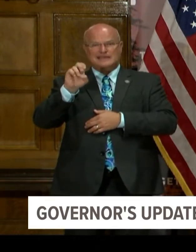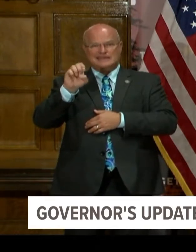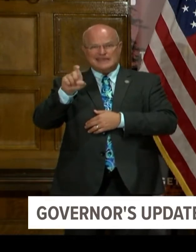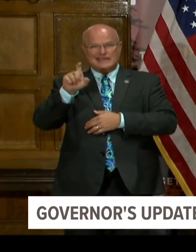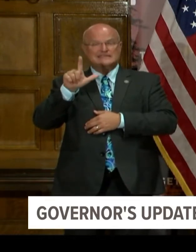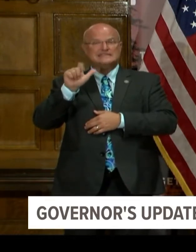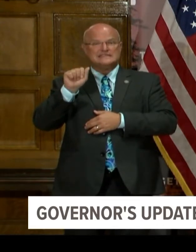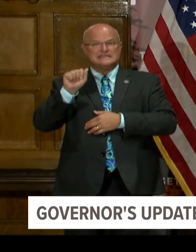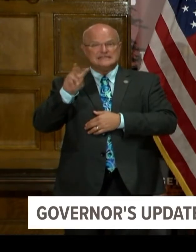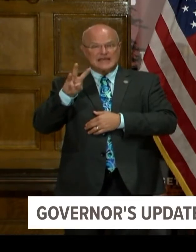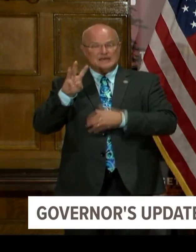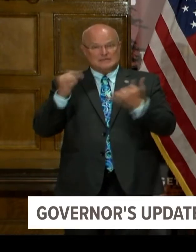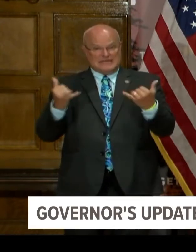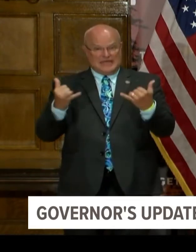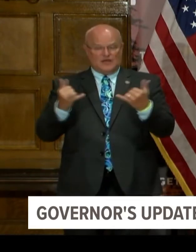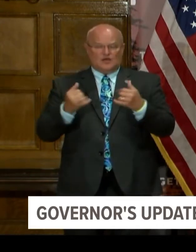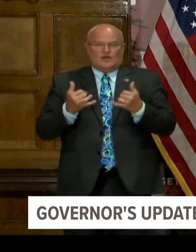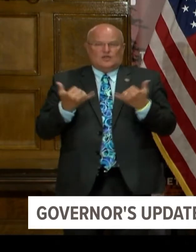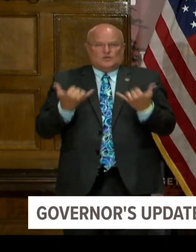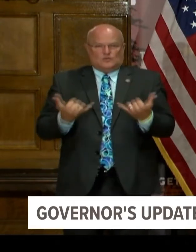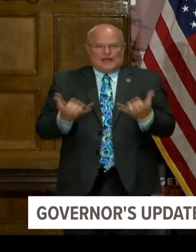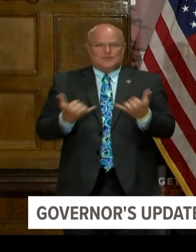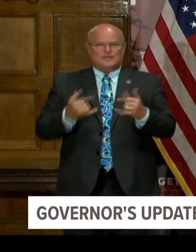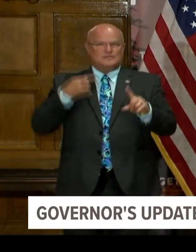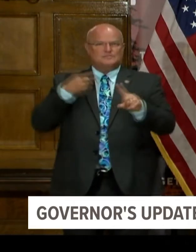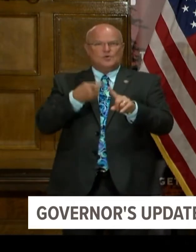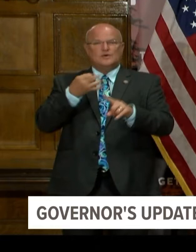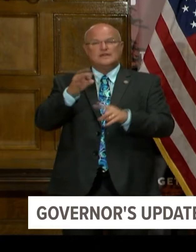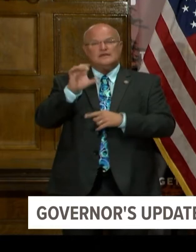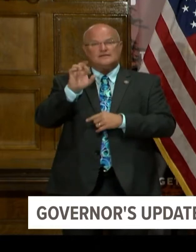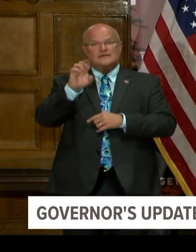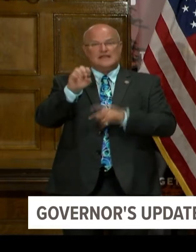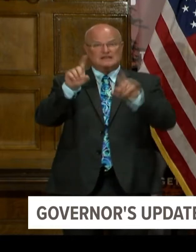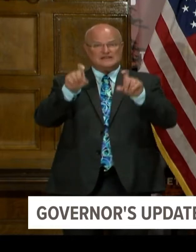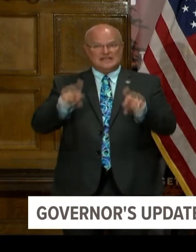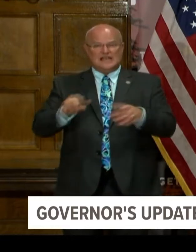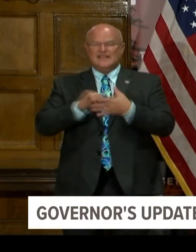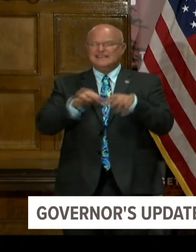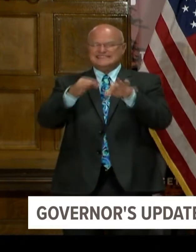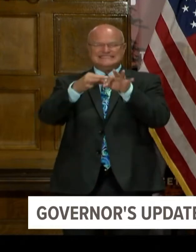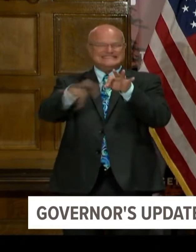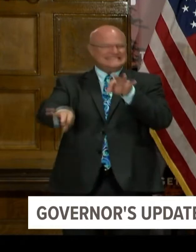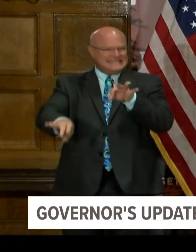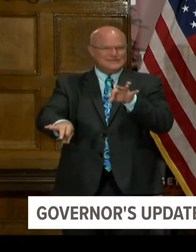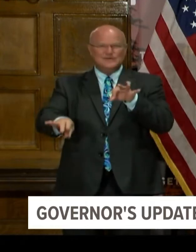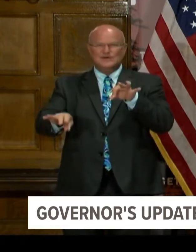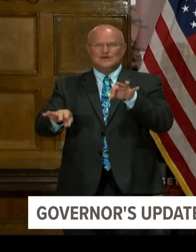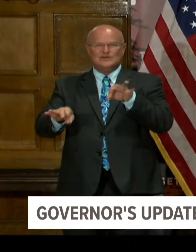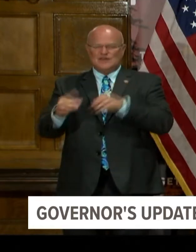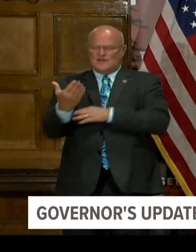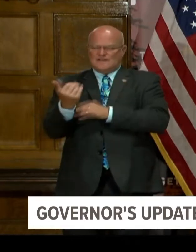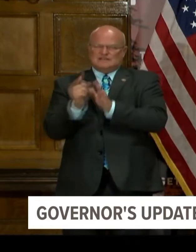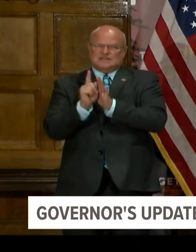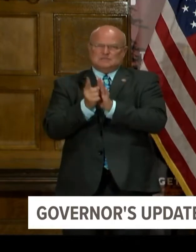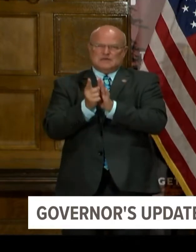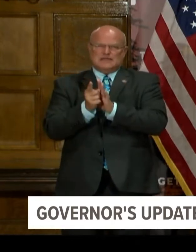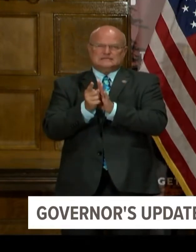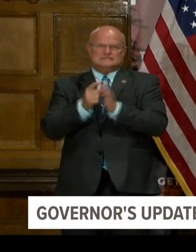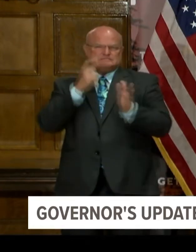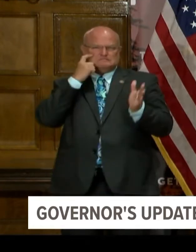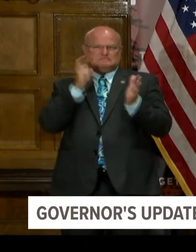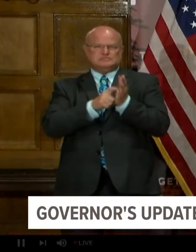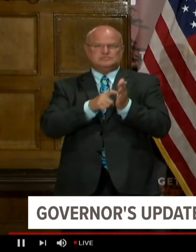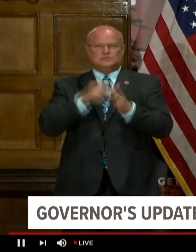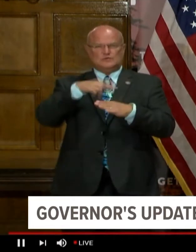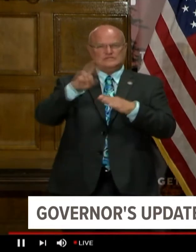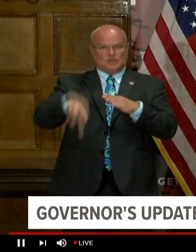are rapid point-of-care tests that are simple. They're within 15 minutes, you'll have a